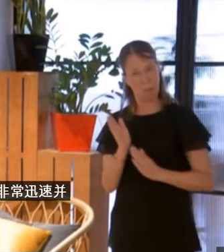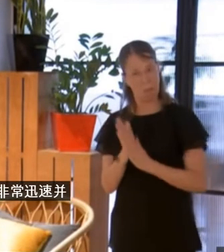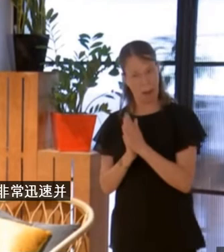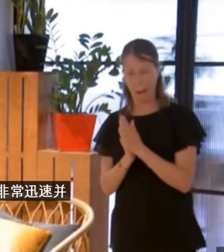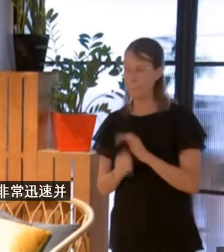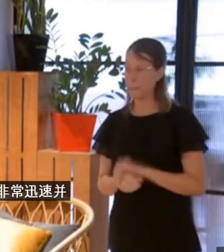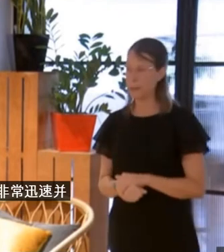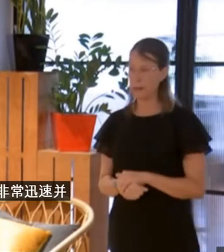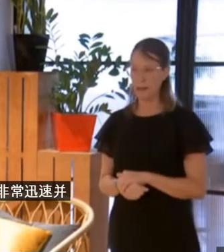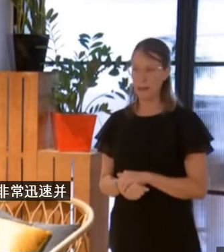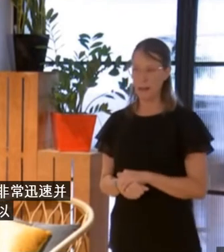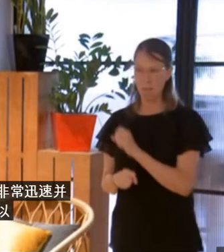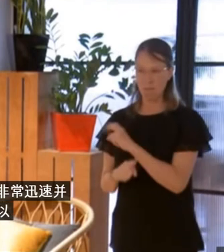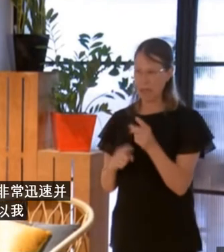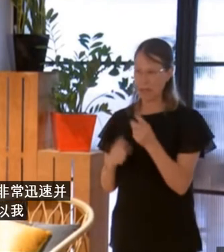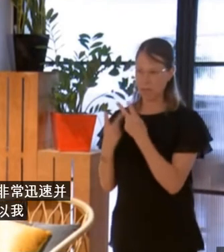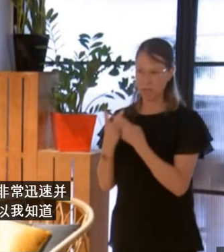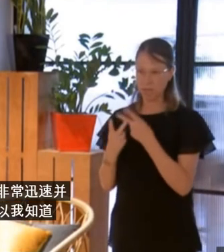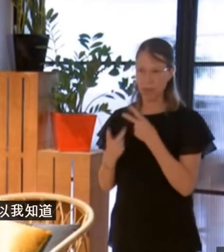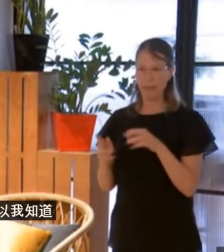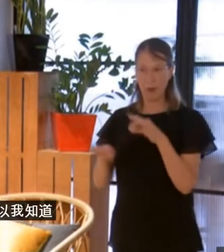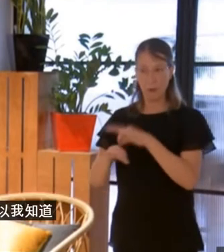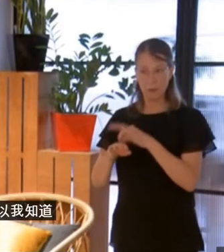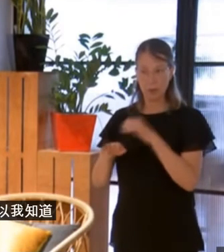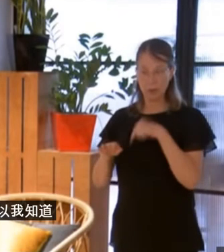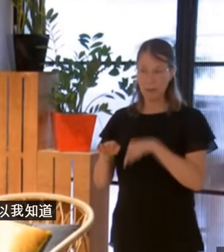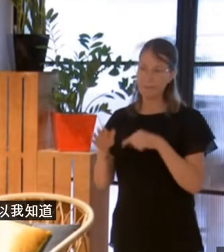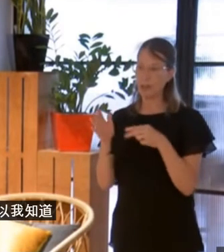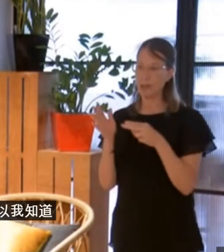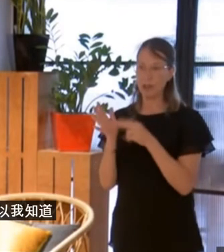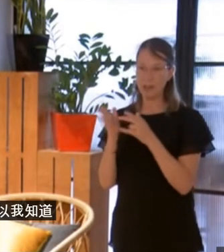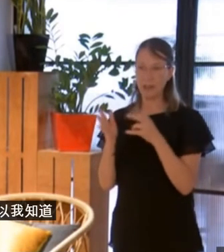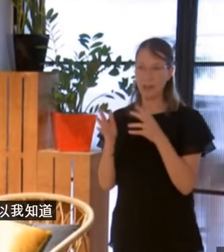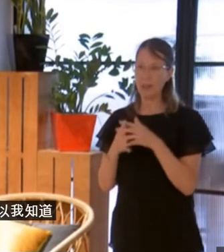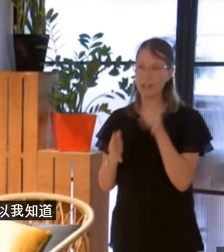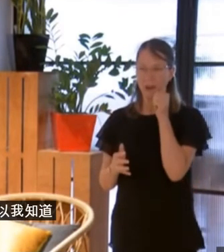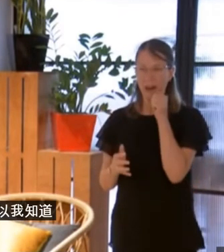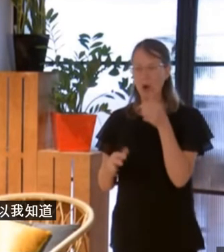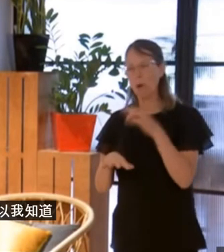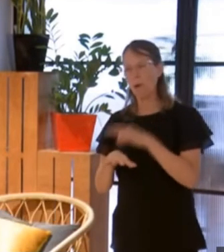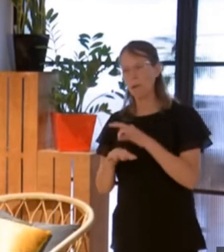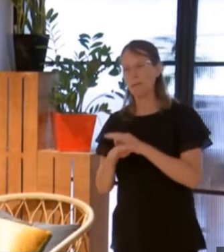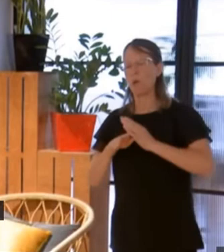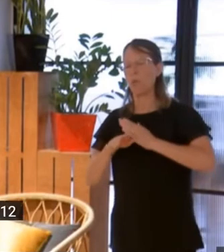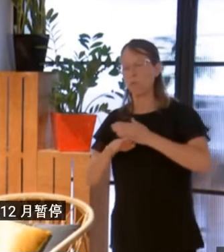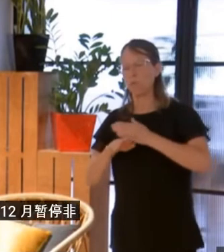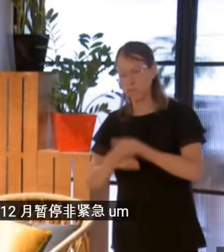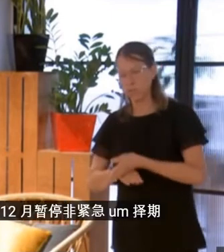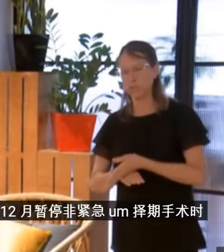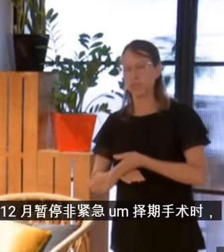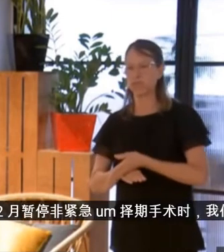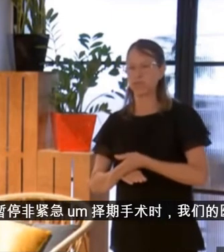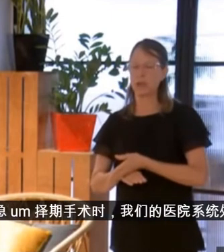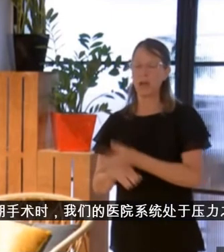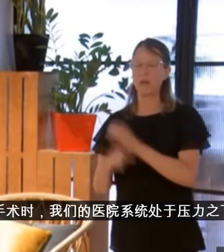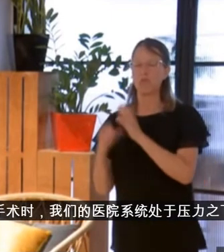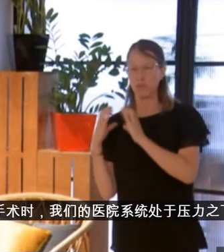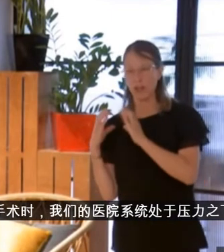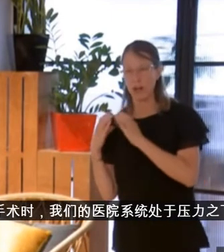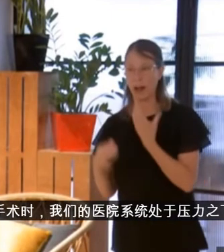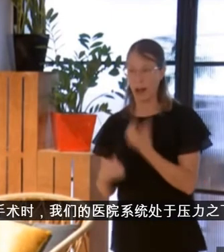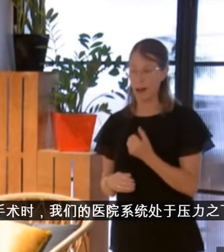and led the entire state. So I know our hospital system is under pressure. When we suspended the